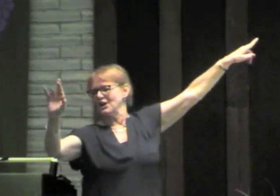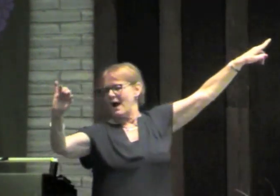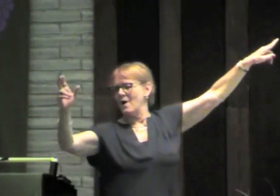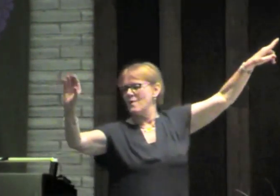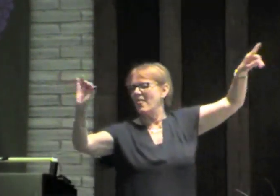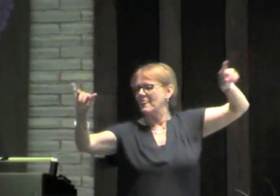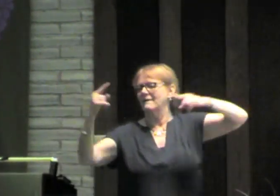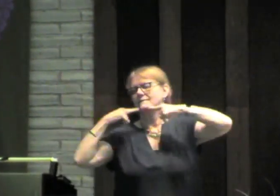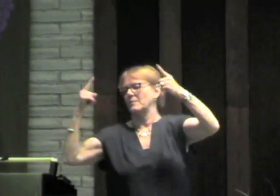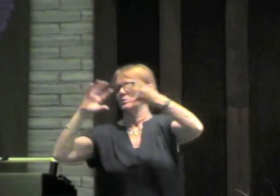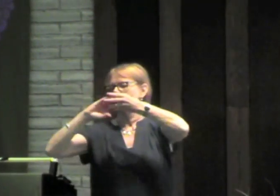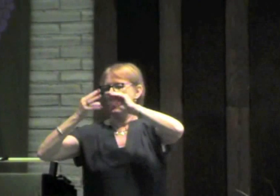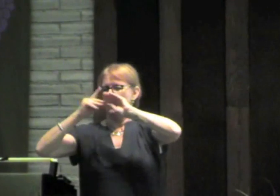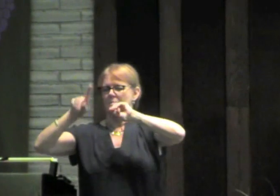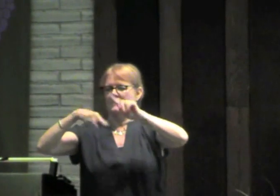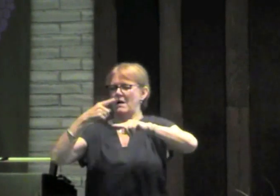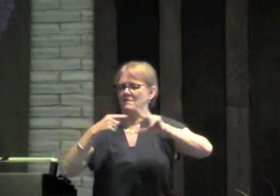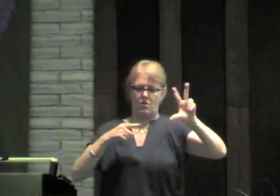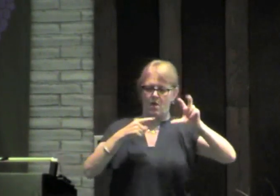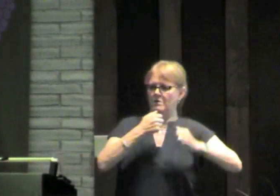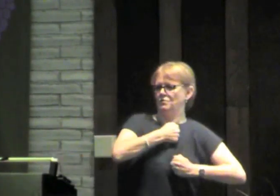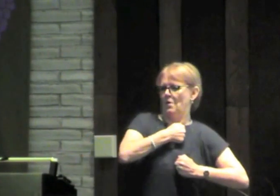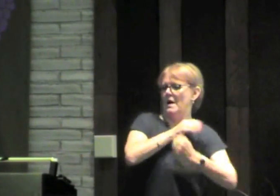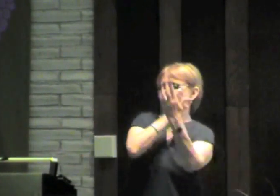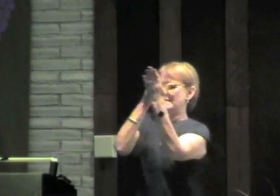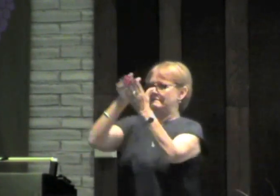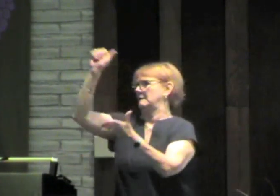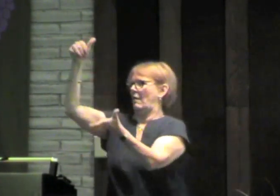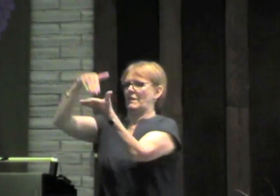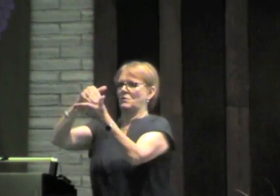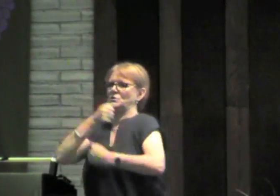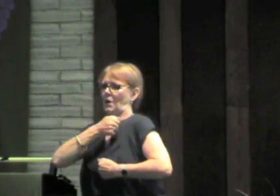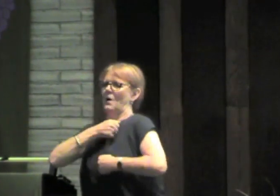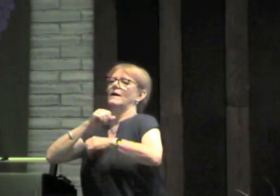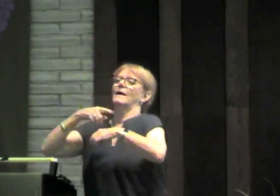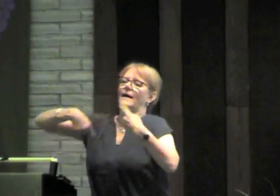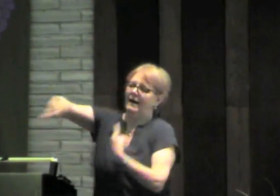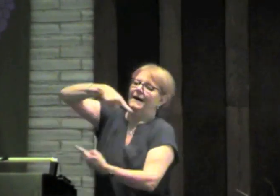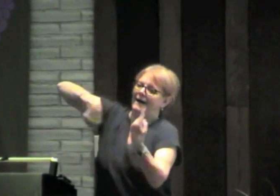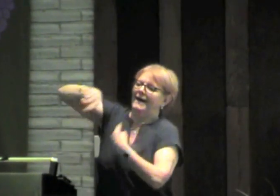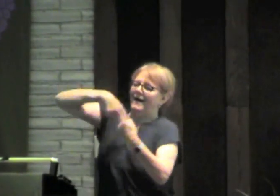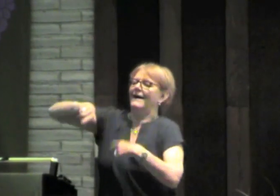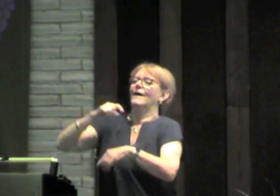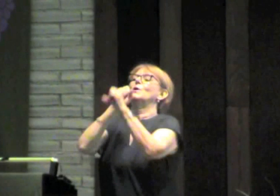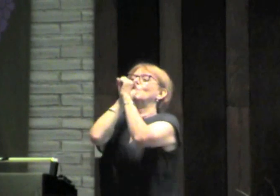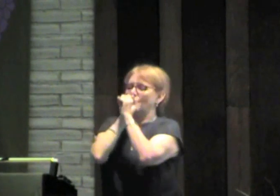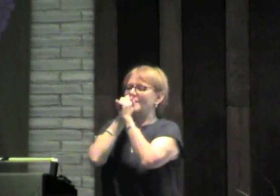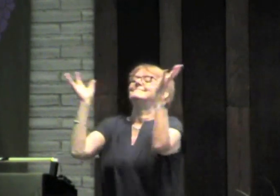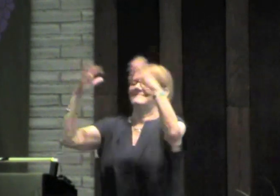Now Jericho. That's where the walls come tumbling down, where the 300 soldiers were going up against the